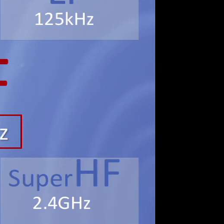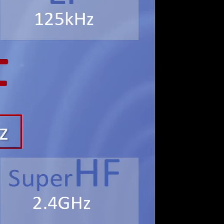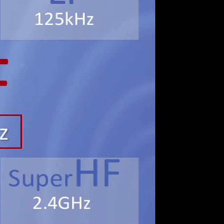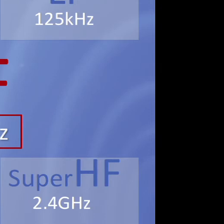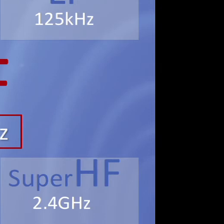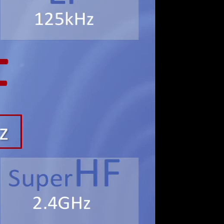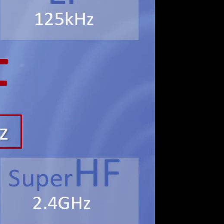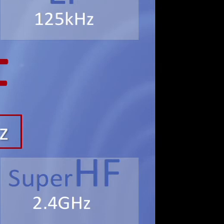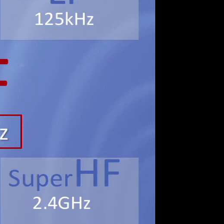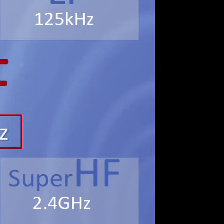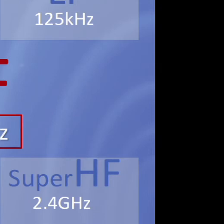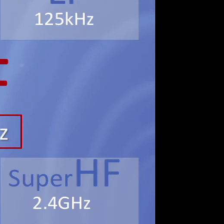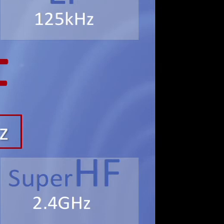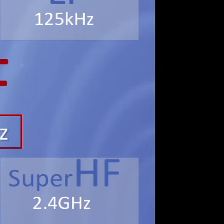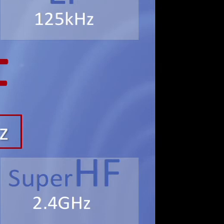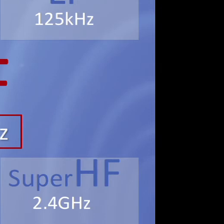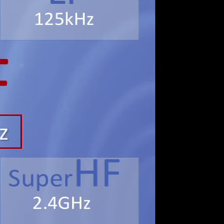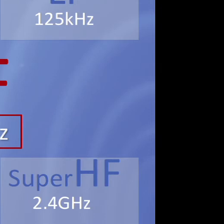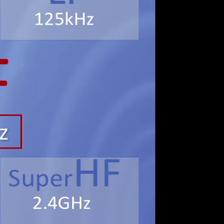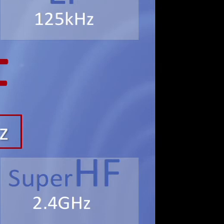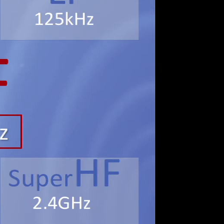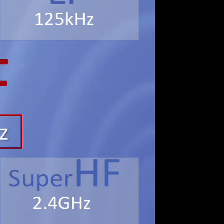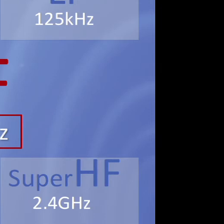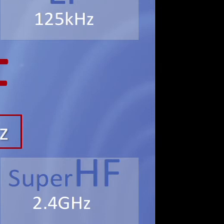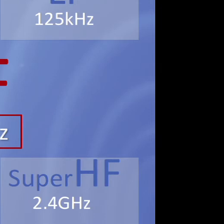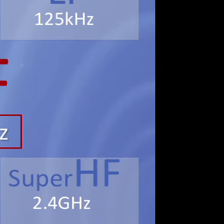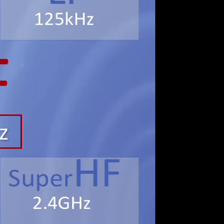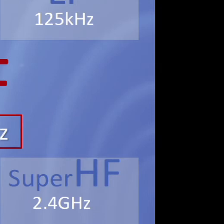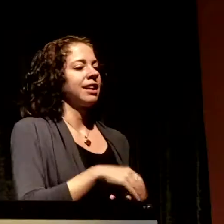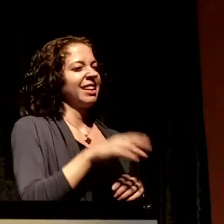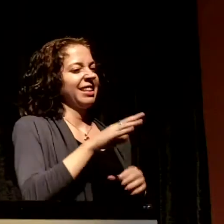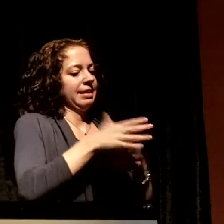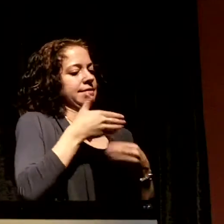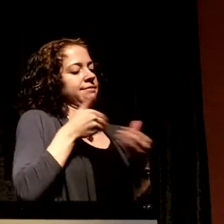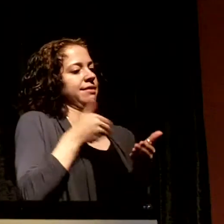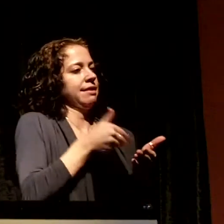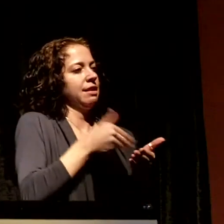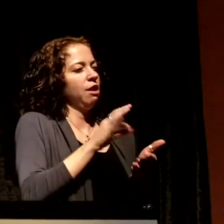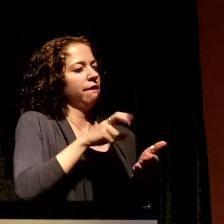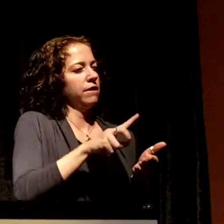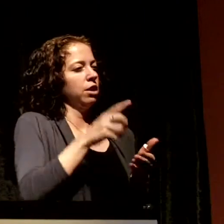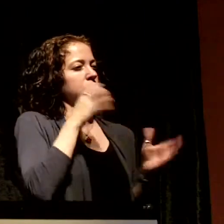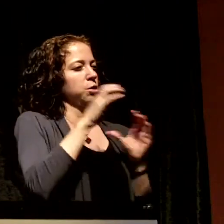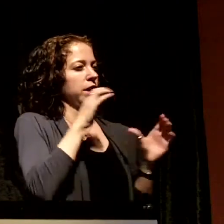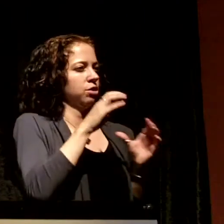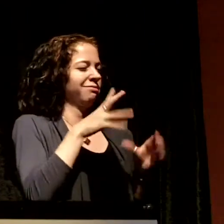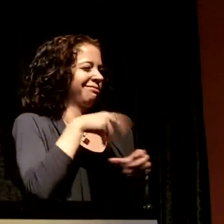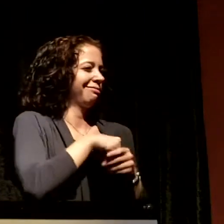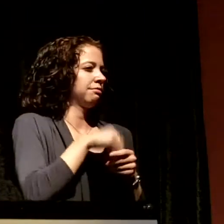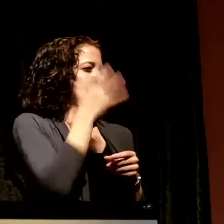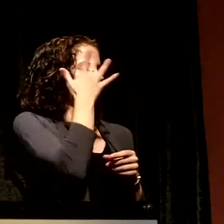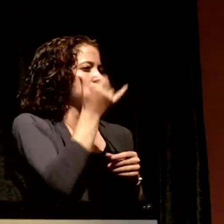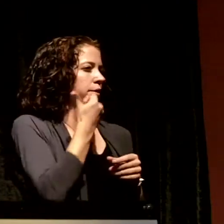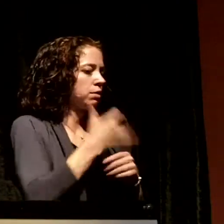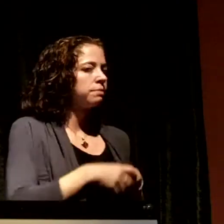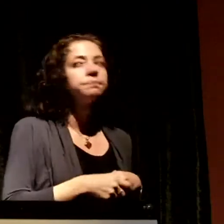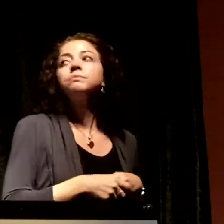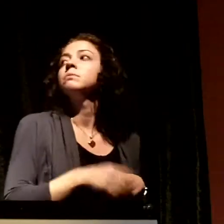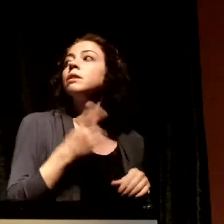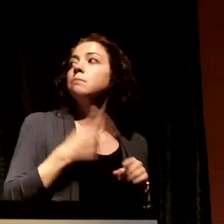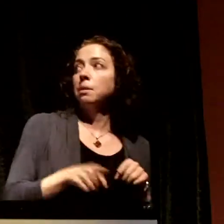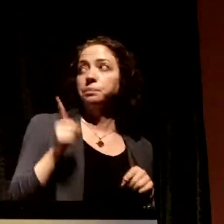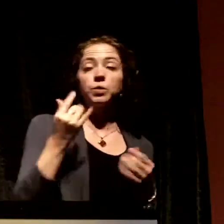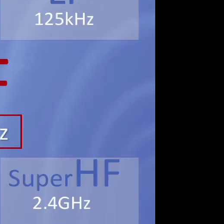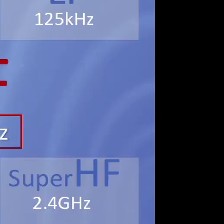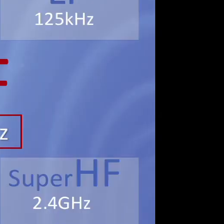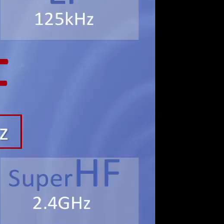about the most lately is NFC, or near field communication, because it's being built into smartphones. But the one we're going to talk about tonight is